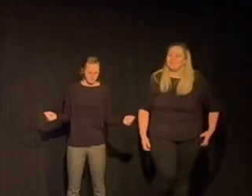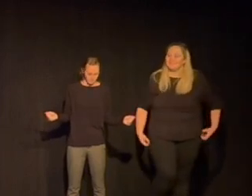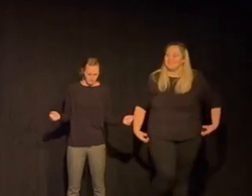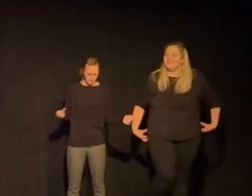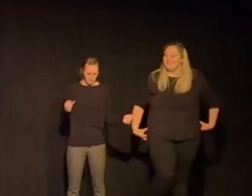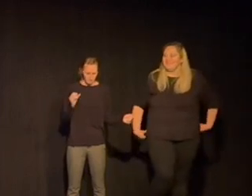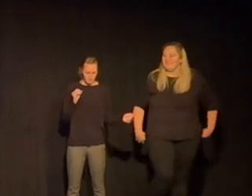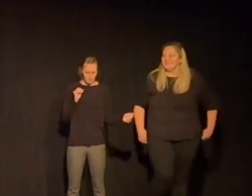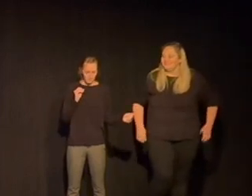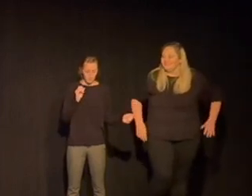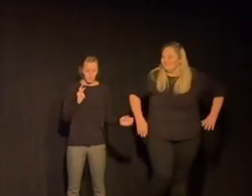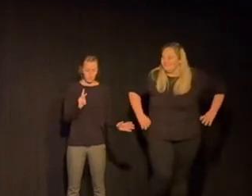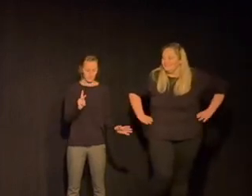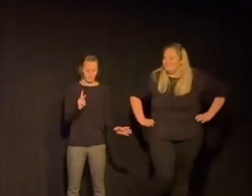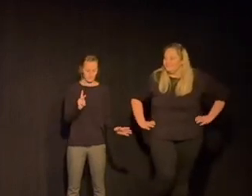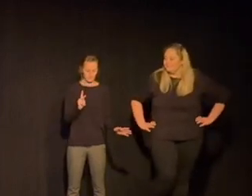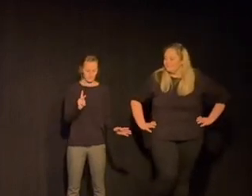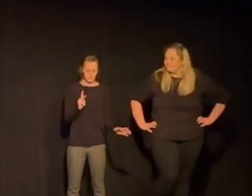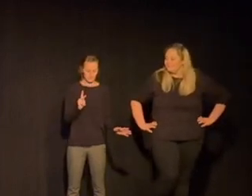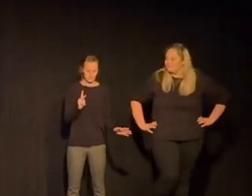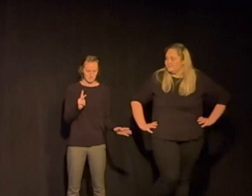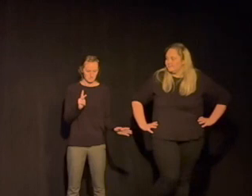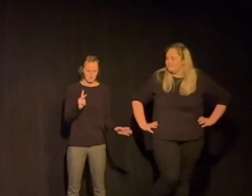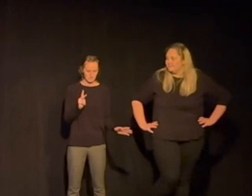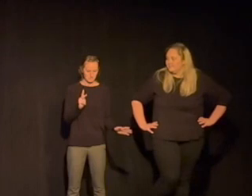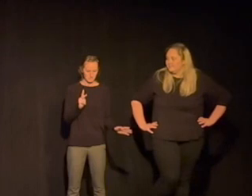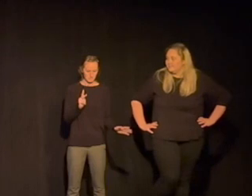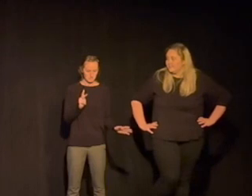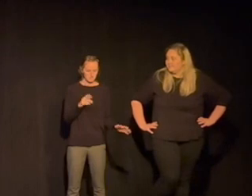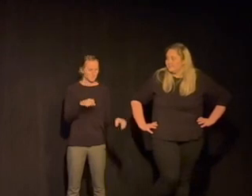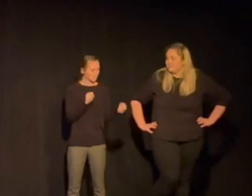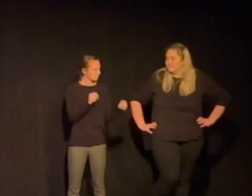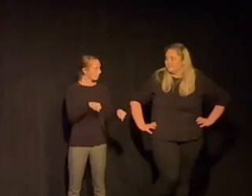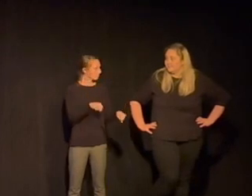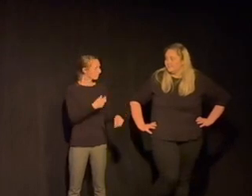Okay. Let's do it.